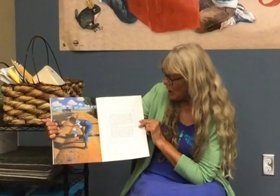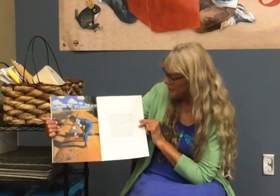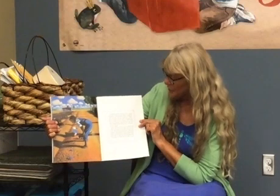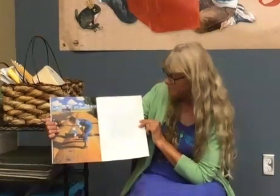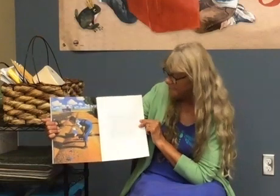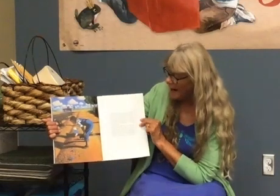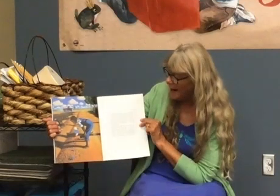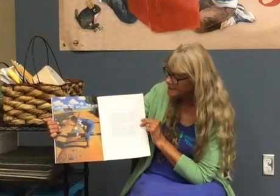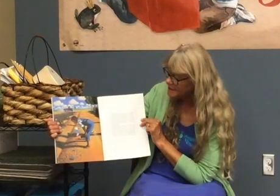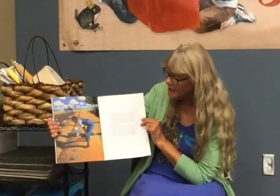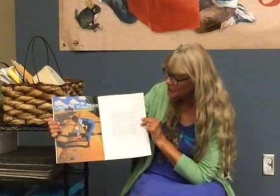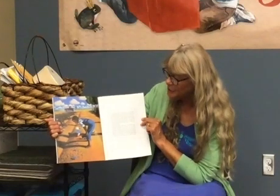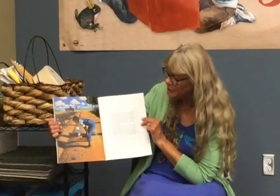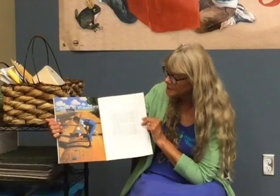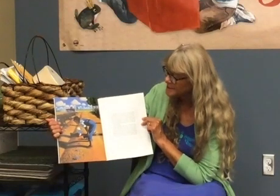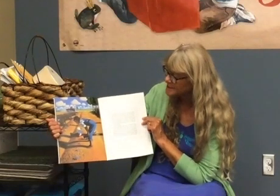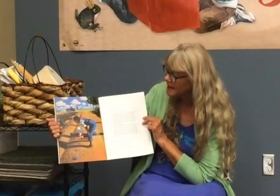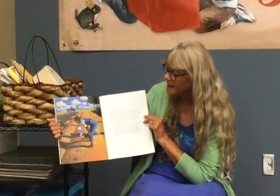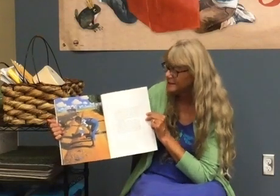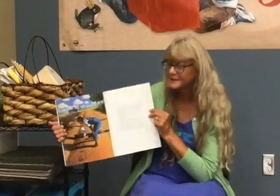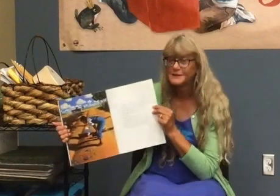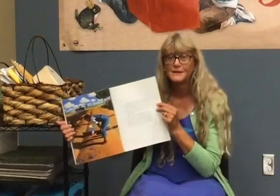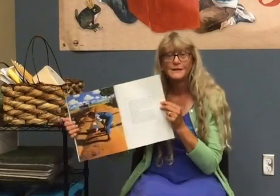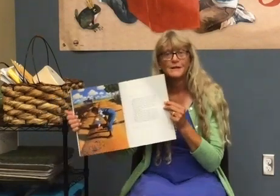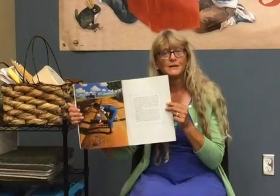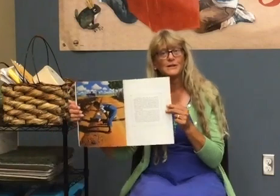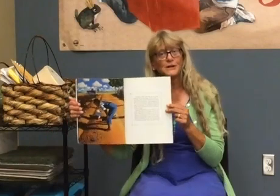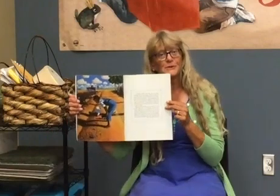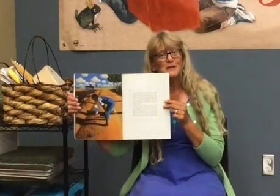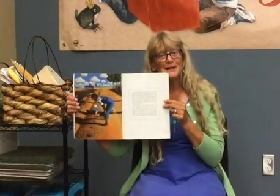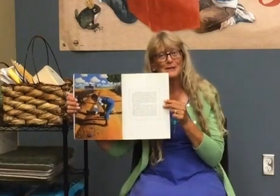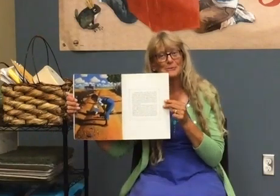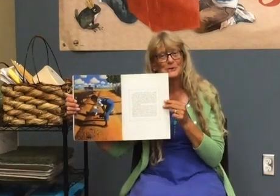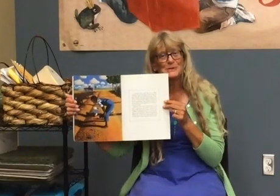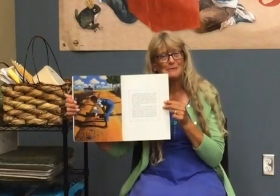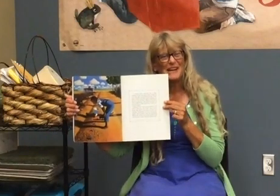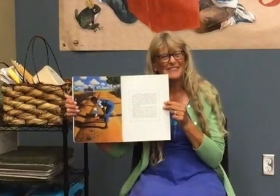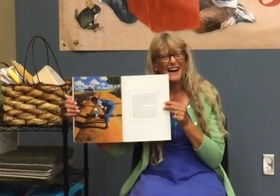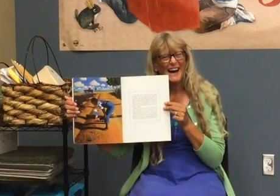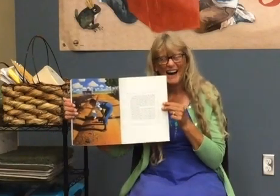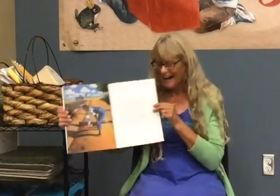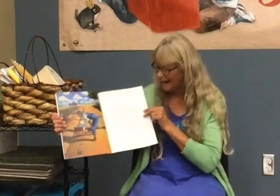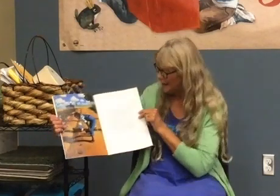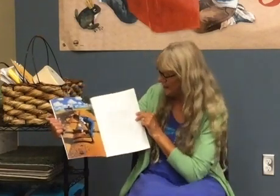they had all come up in the sun. I tell you, it was a sight. Look at all those tiny little balloons coming up.